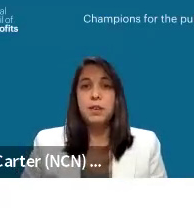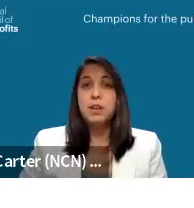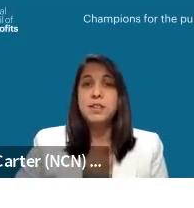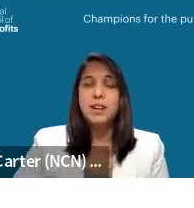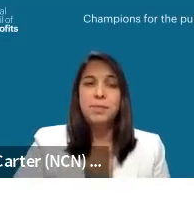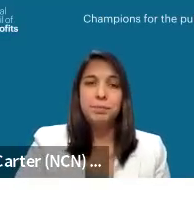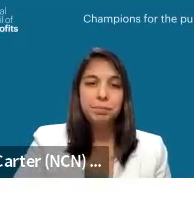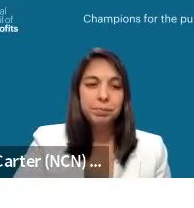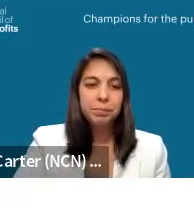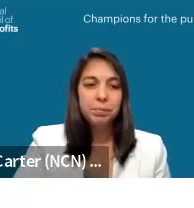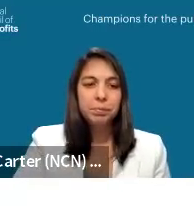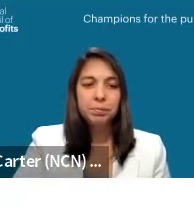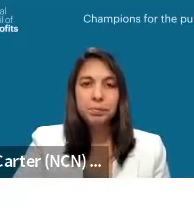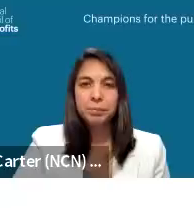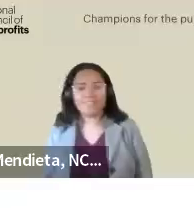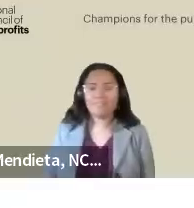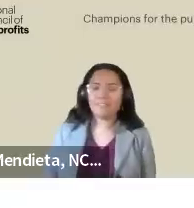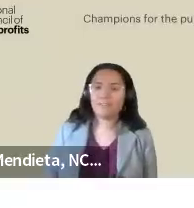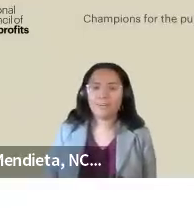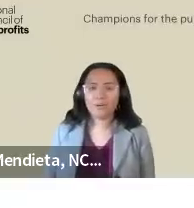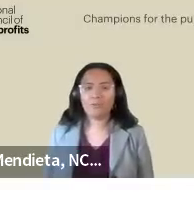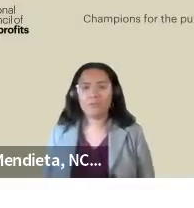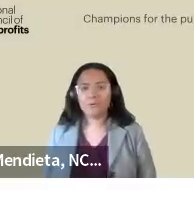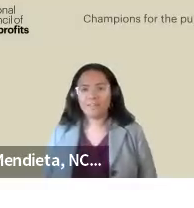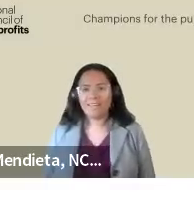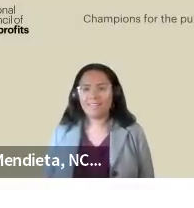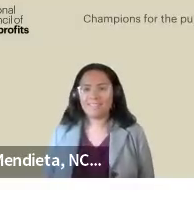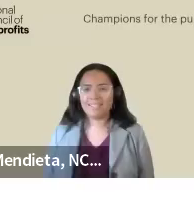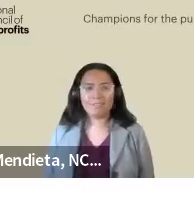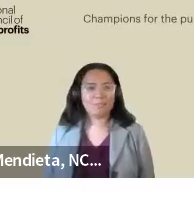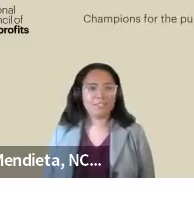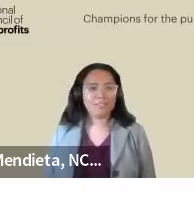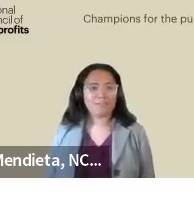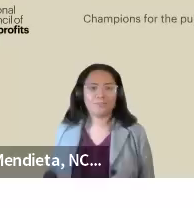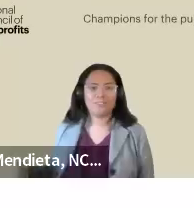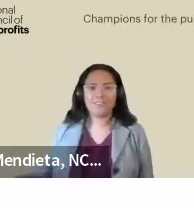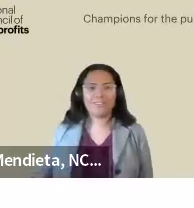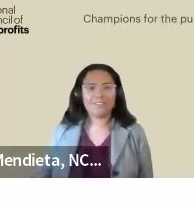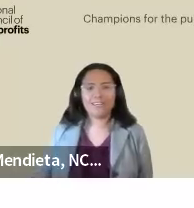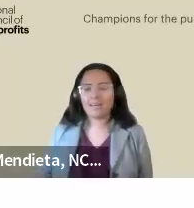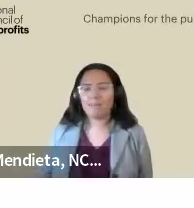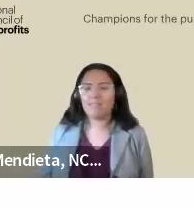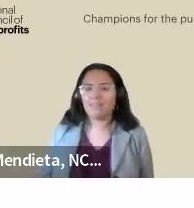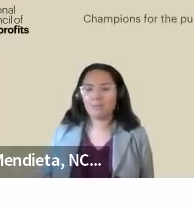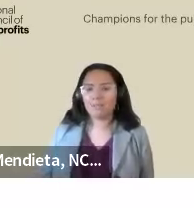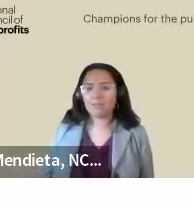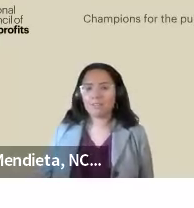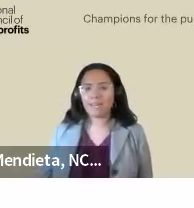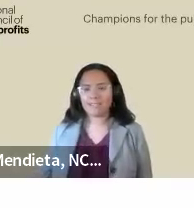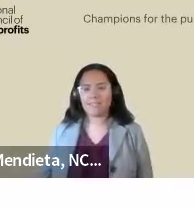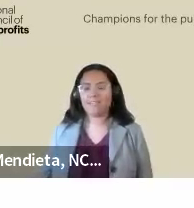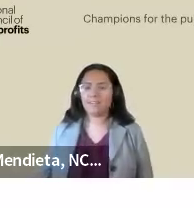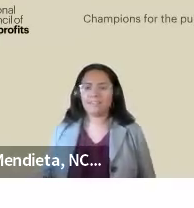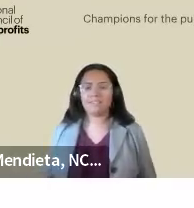with that, I turn it back over to Jessica. Thanks, Tiffany, for that overview and even the breaking news. There's a lot happening, and we